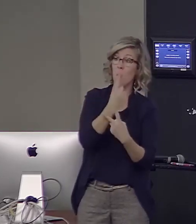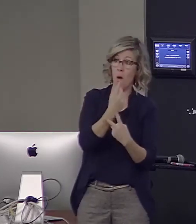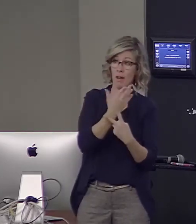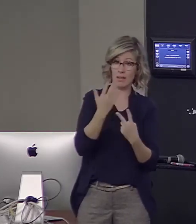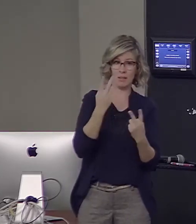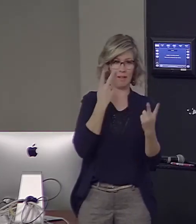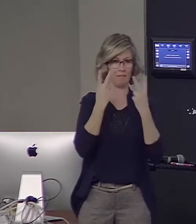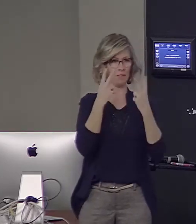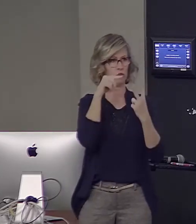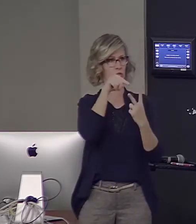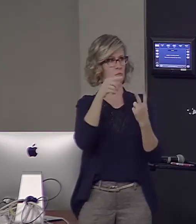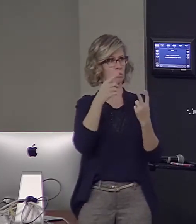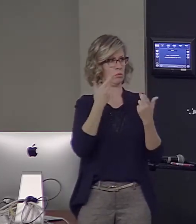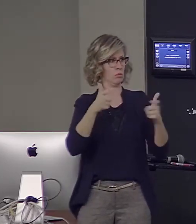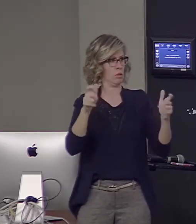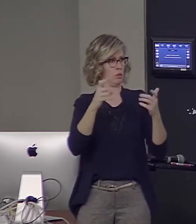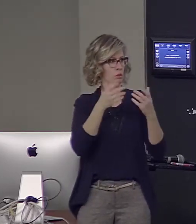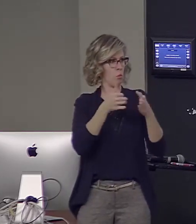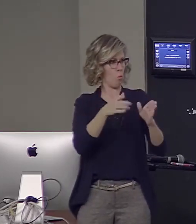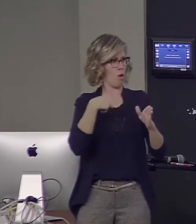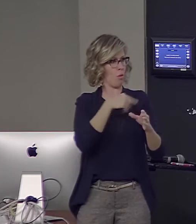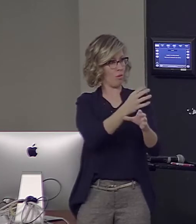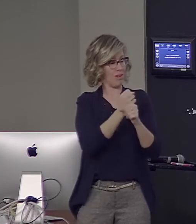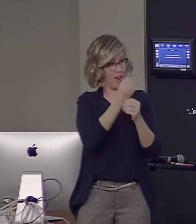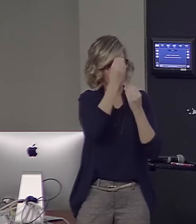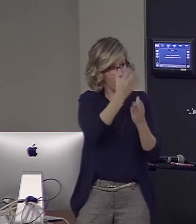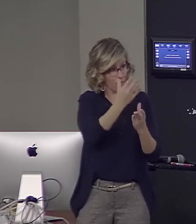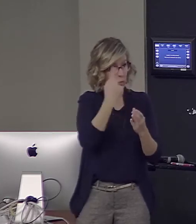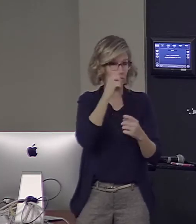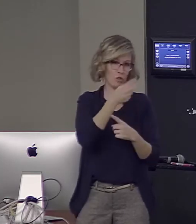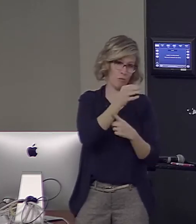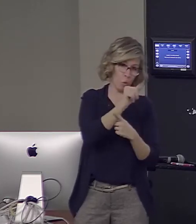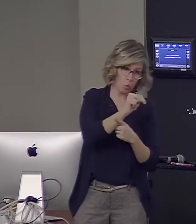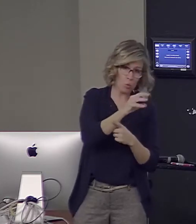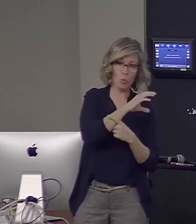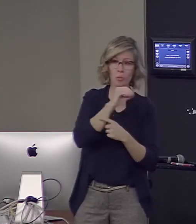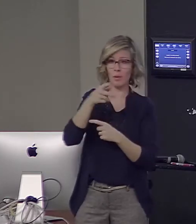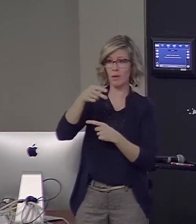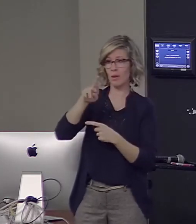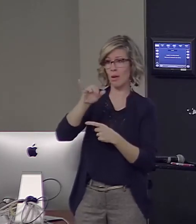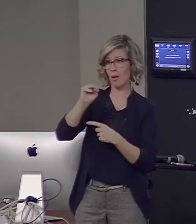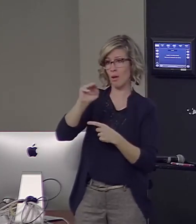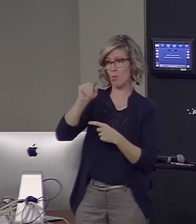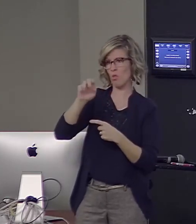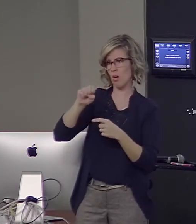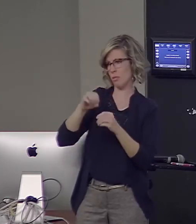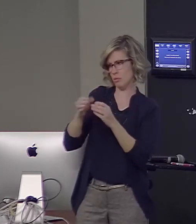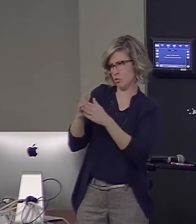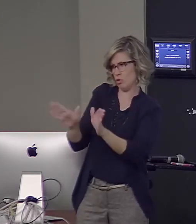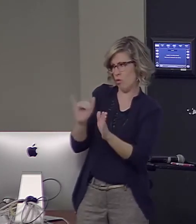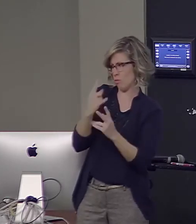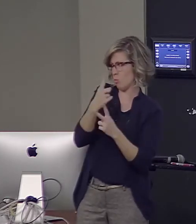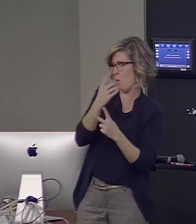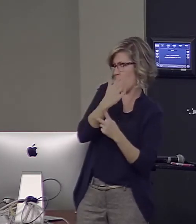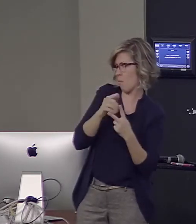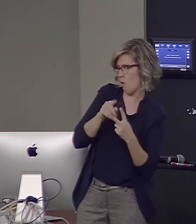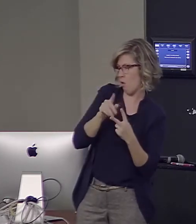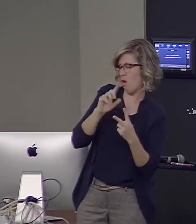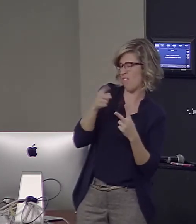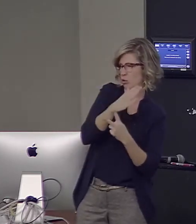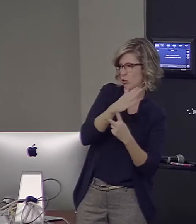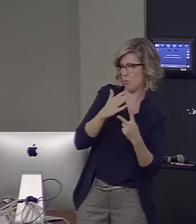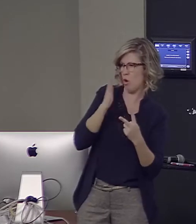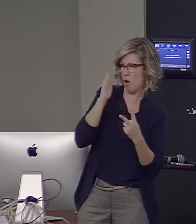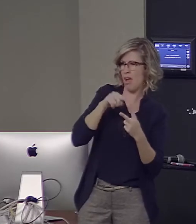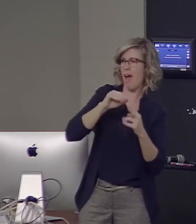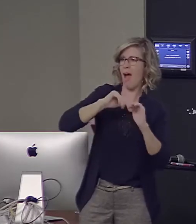major source of information for humans and also for primates in general. And so one of the things we can ask, and that'll be the first part of my talk, is how does